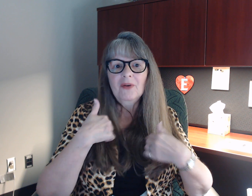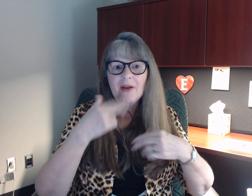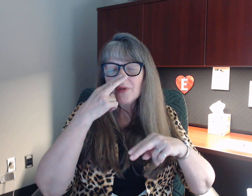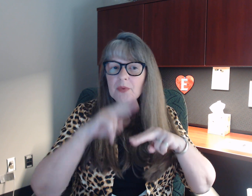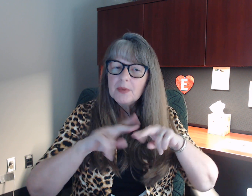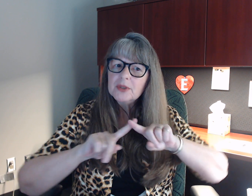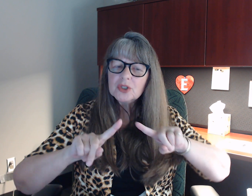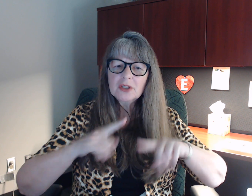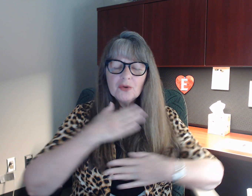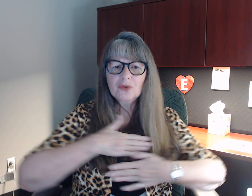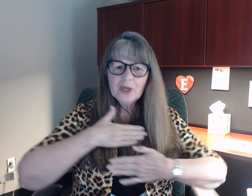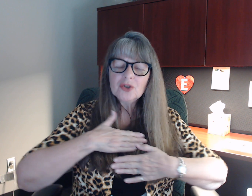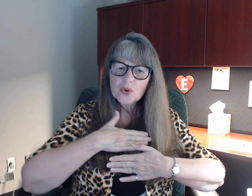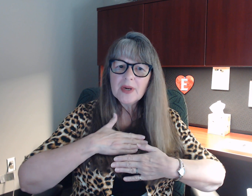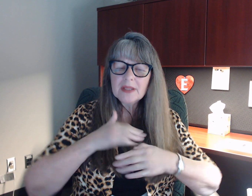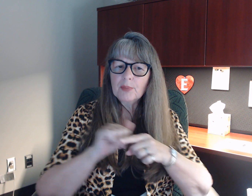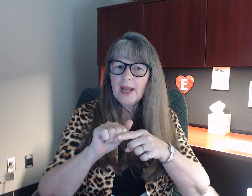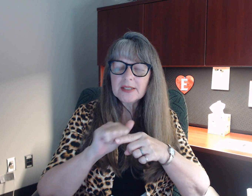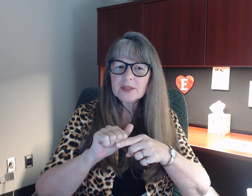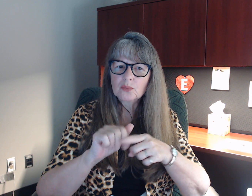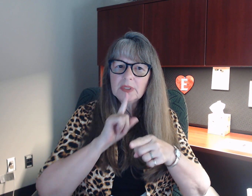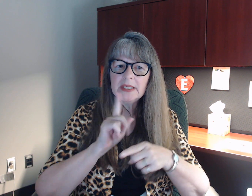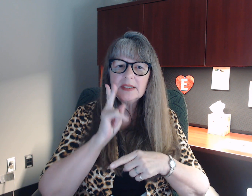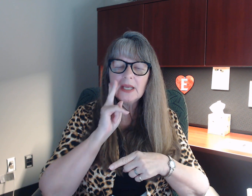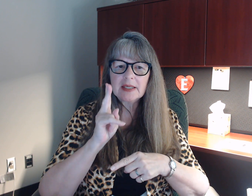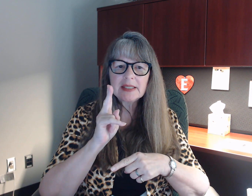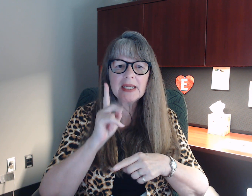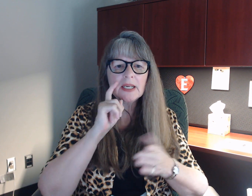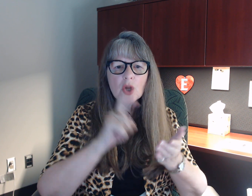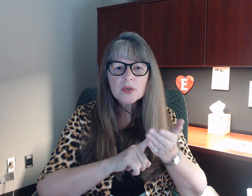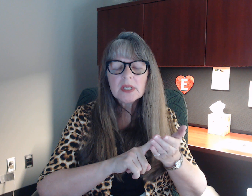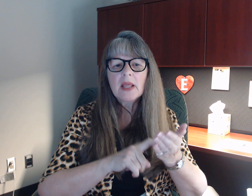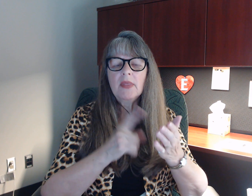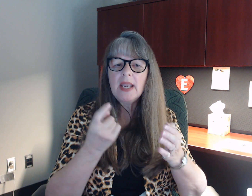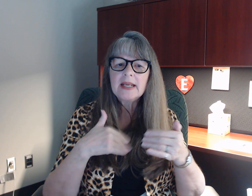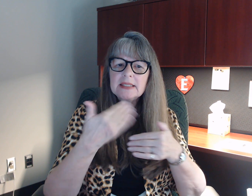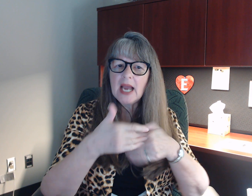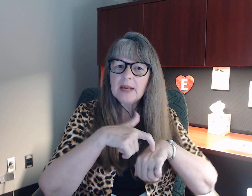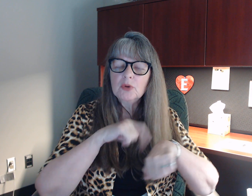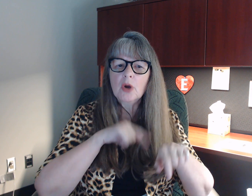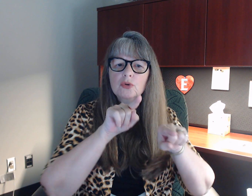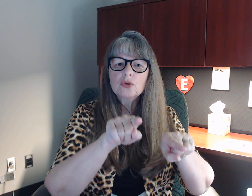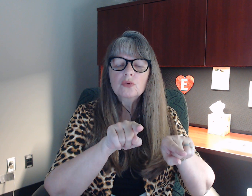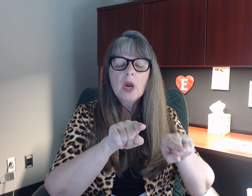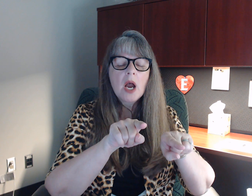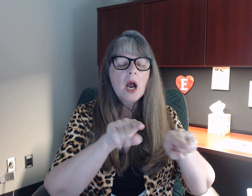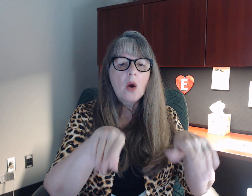fun with it, but just you can enjoy the practice and really see it and notice it. And the next time you go to a